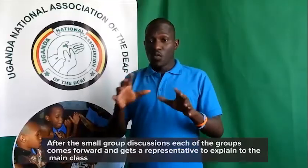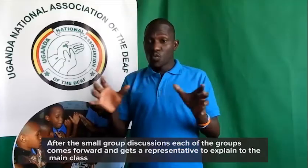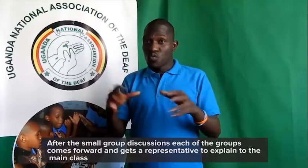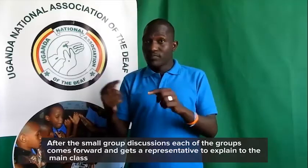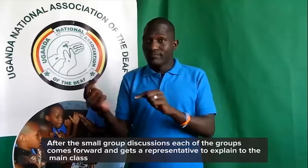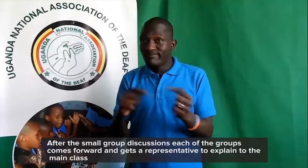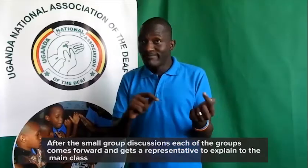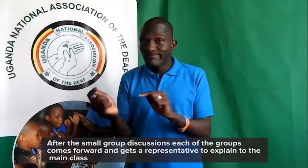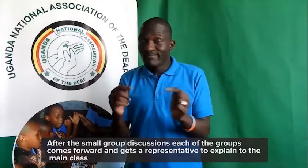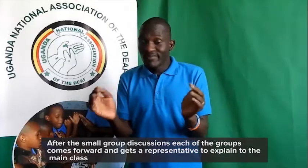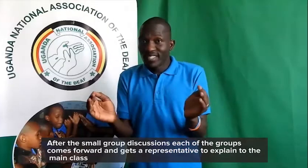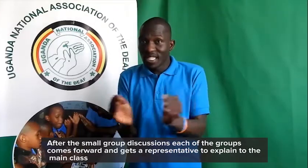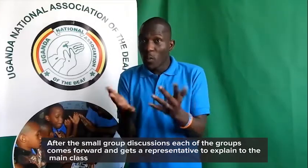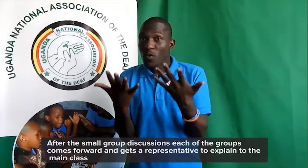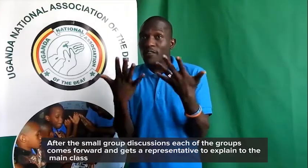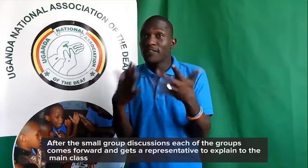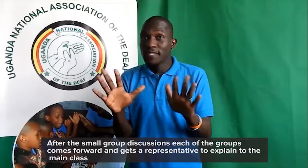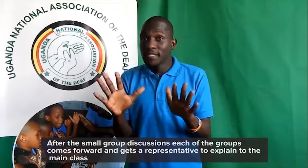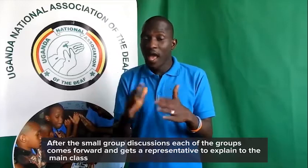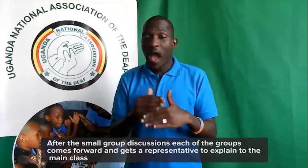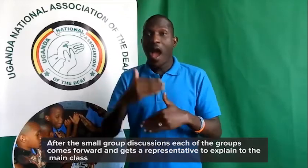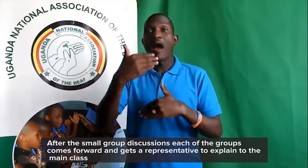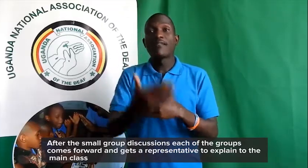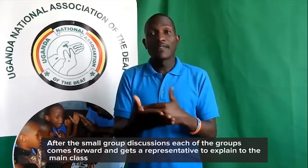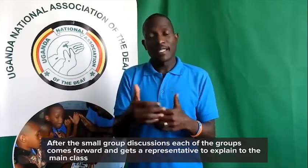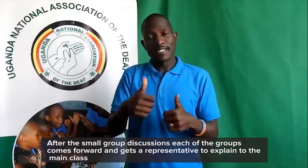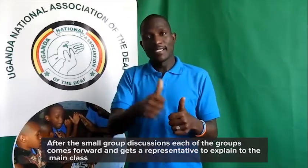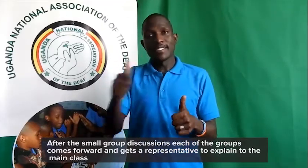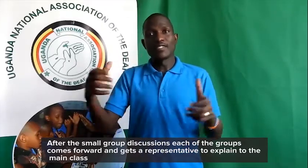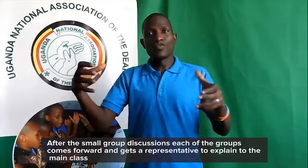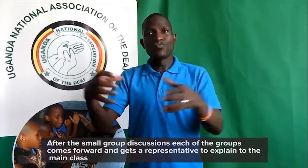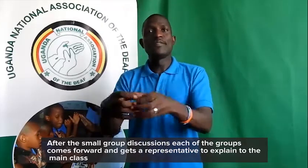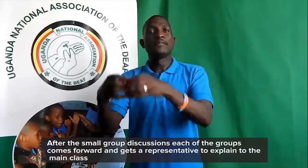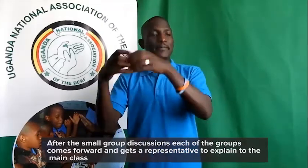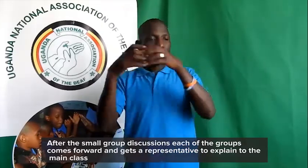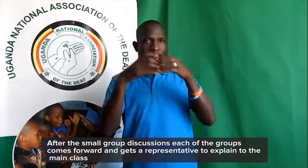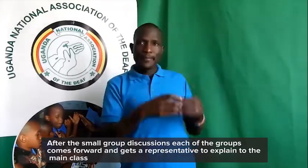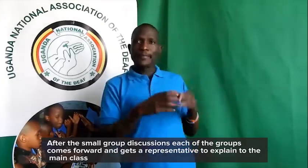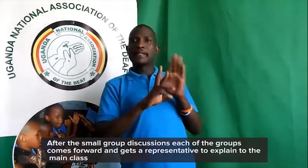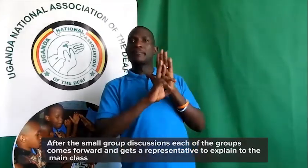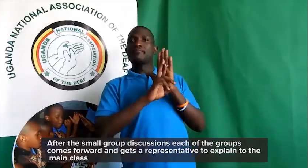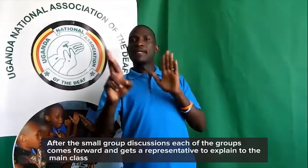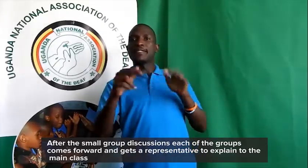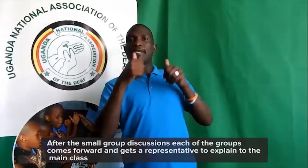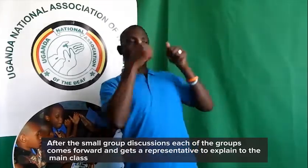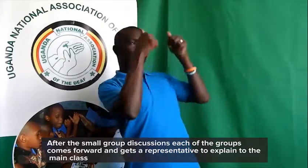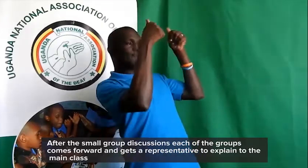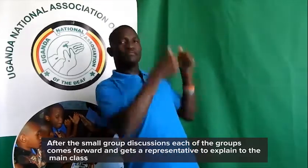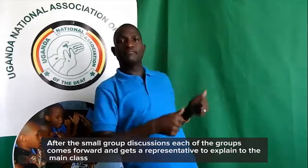After the small group discussions, each of the groups comes forward and gets a representative to explain to